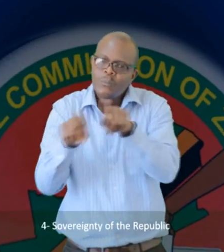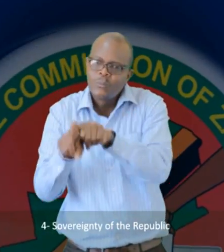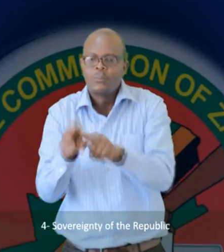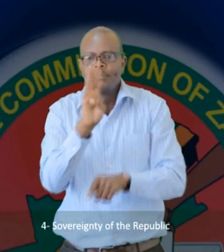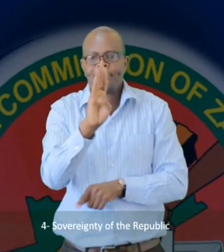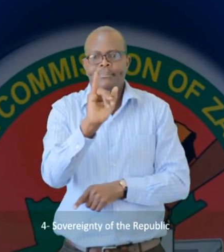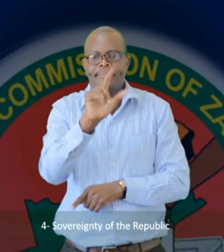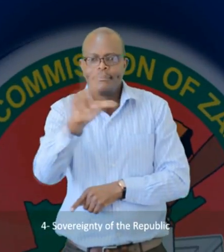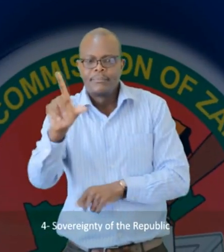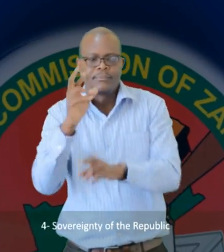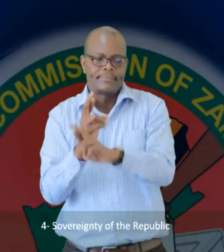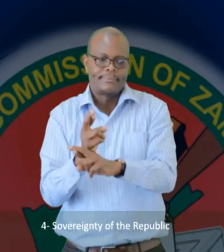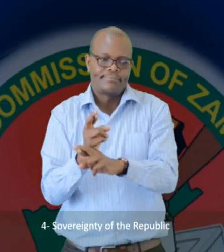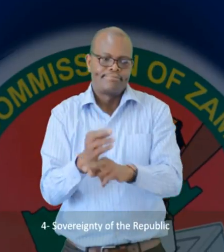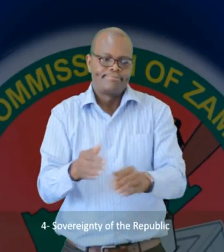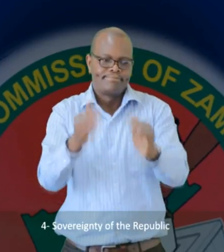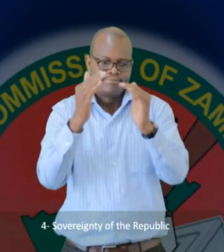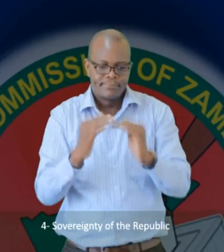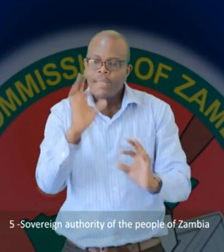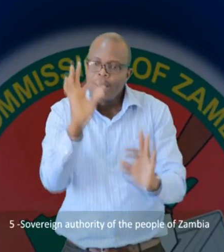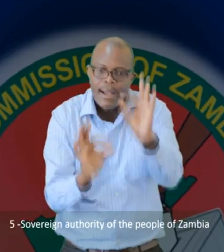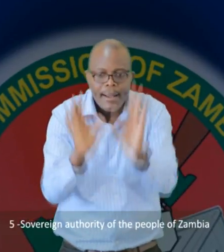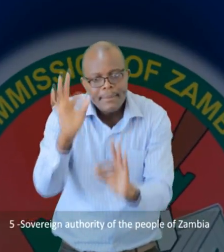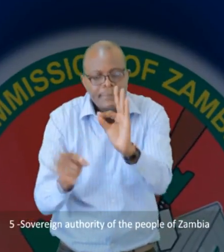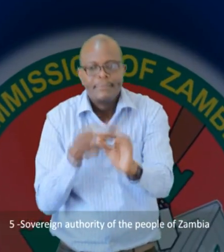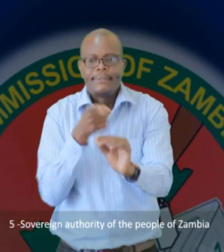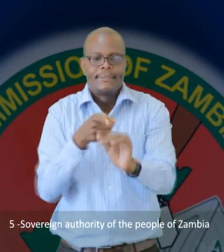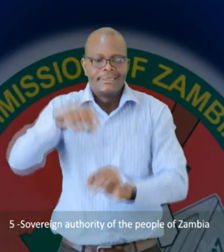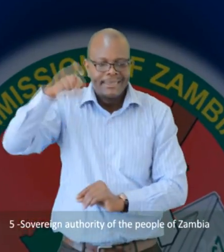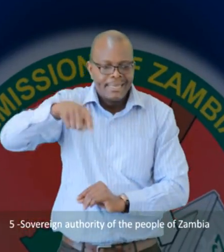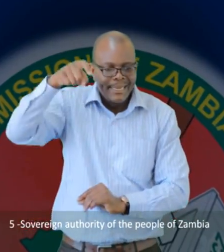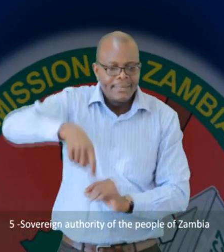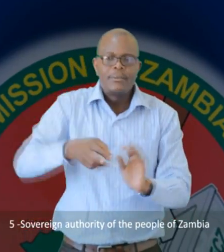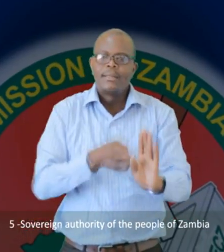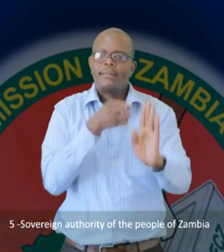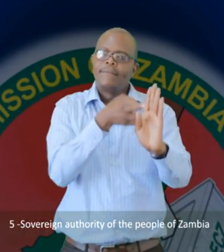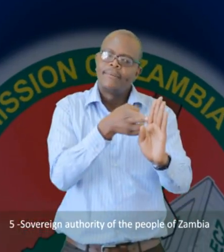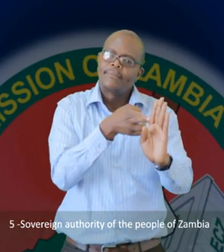sovereignty of the Republic. 5, sovereign authority of